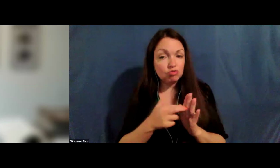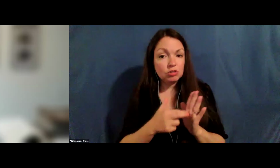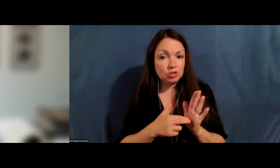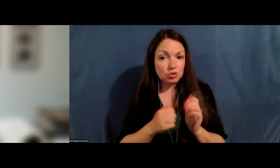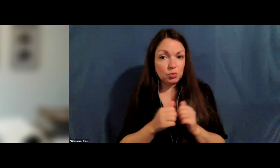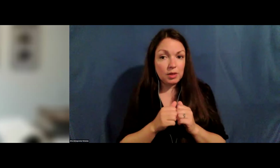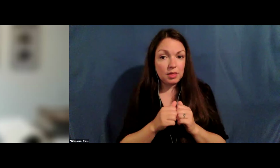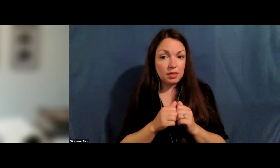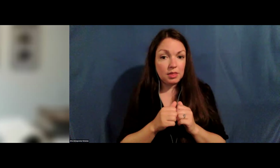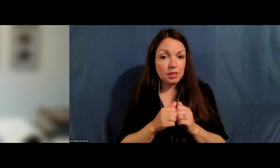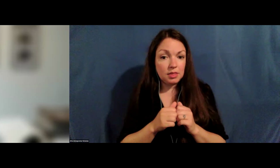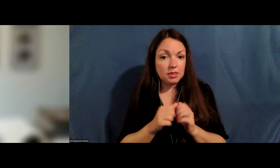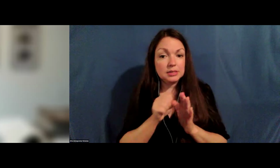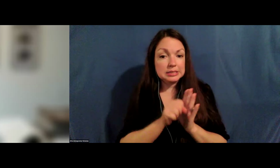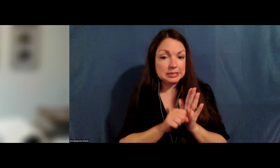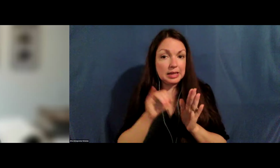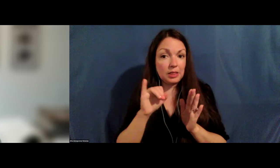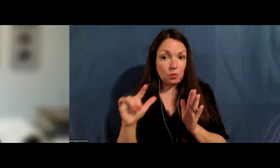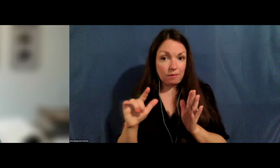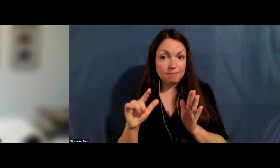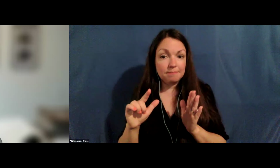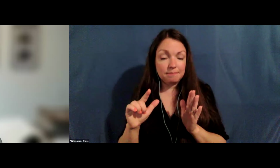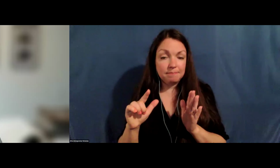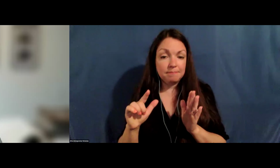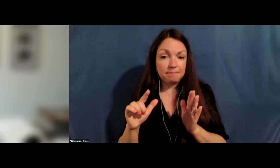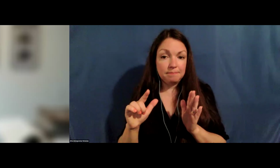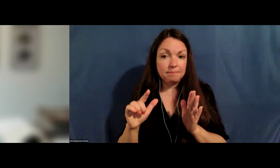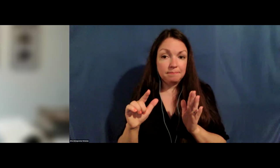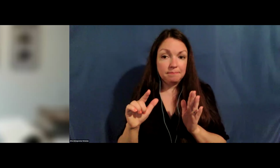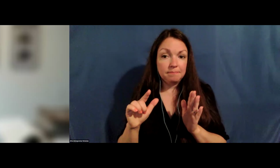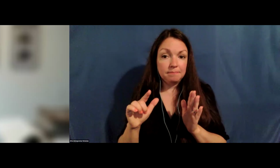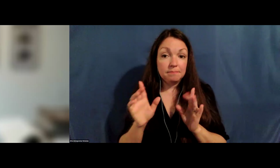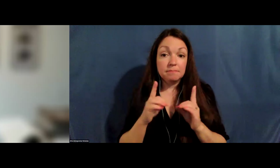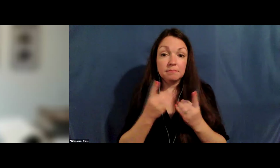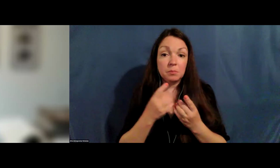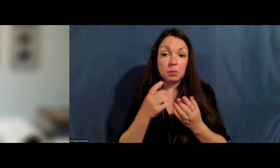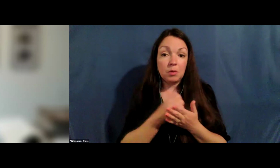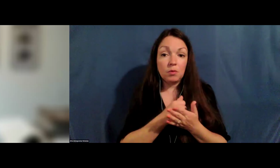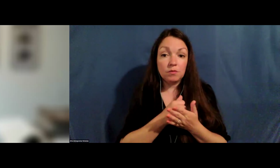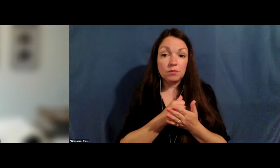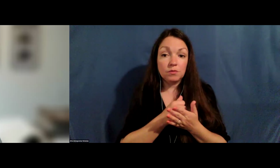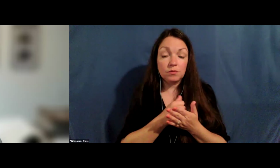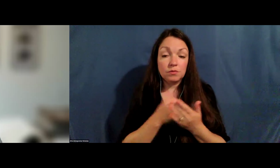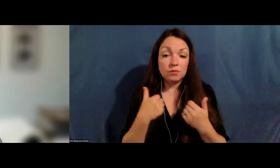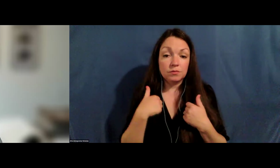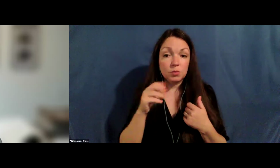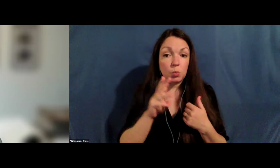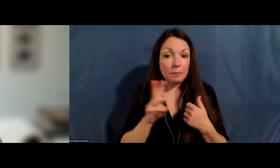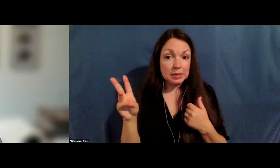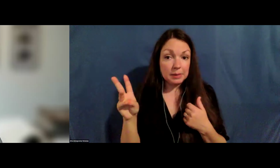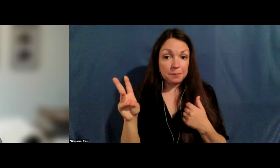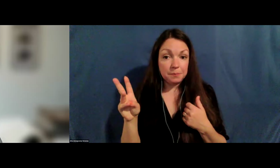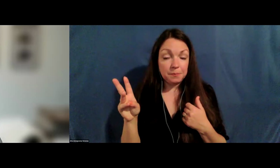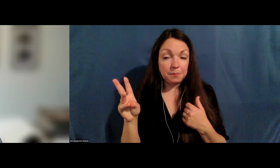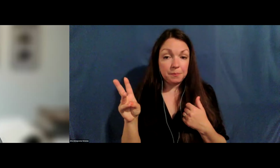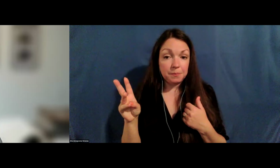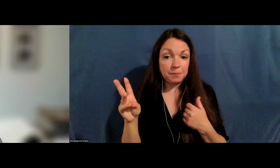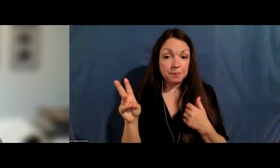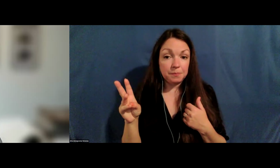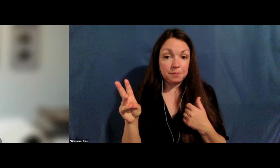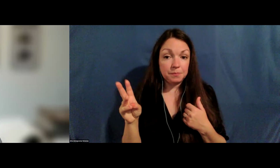with the state of Illinois to do that. And the Department of Revenue has a website that you can go